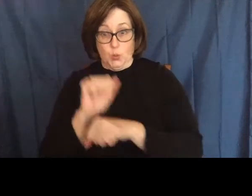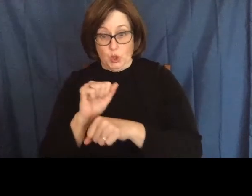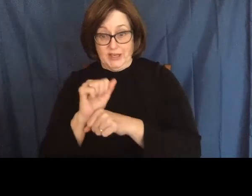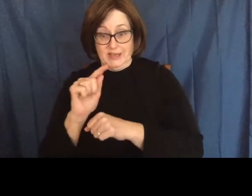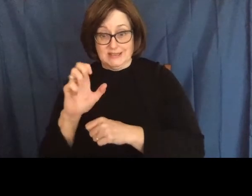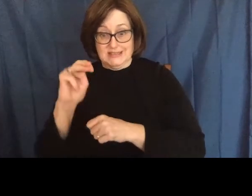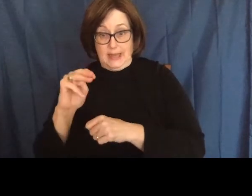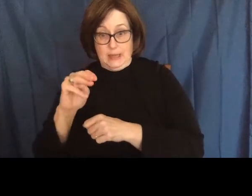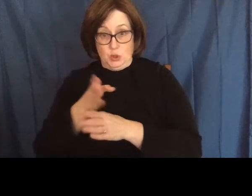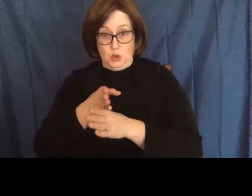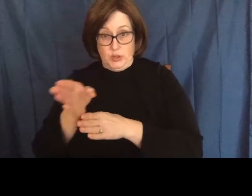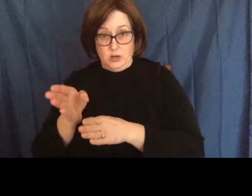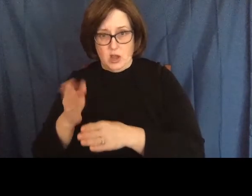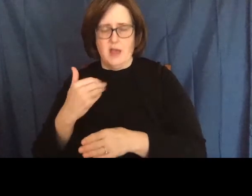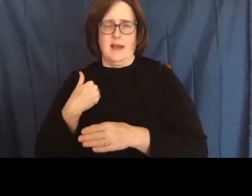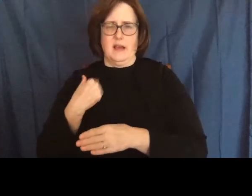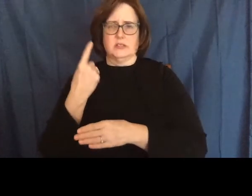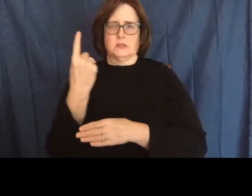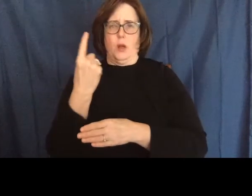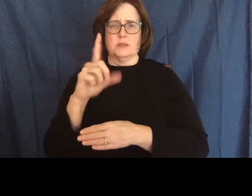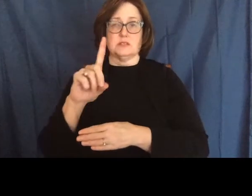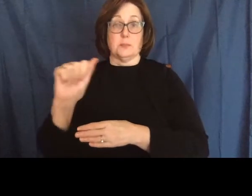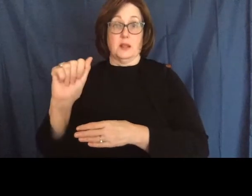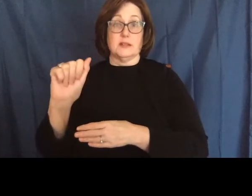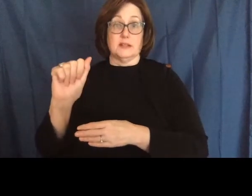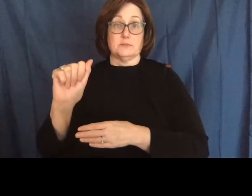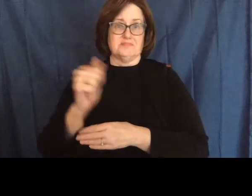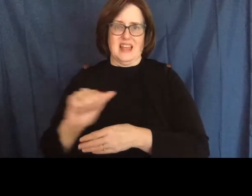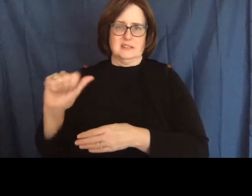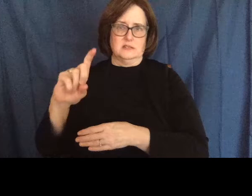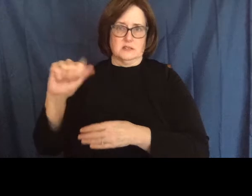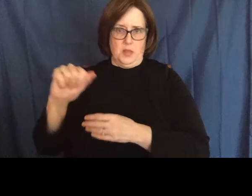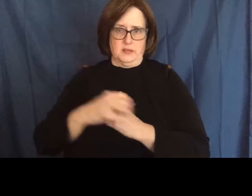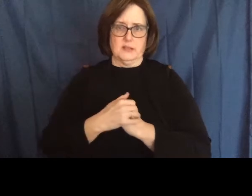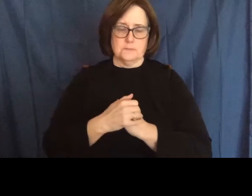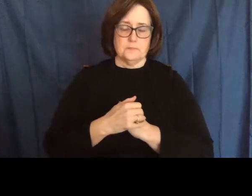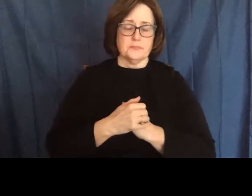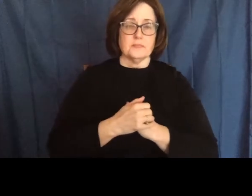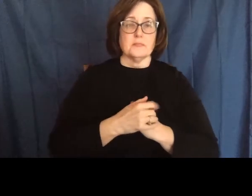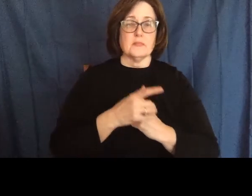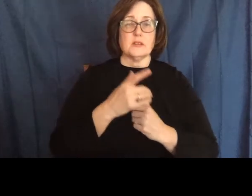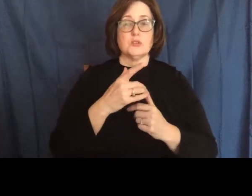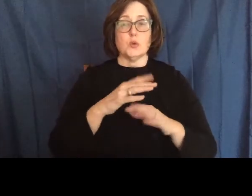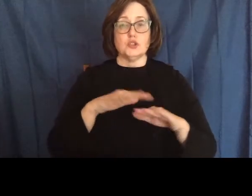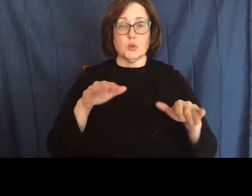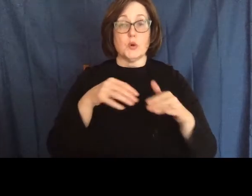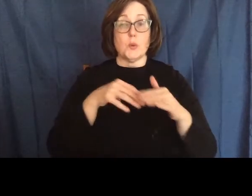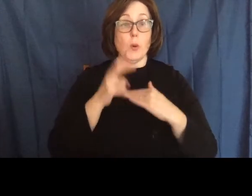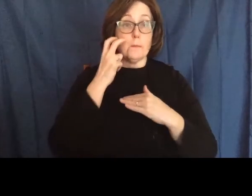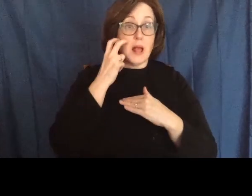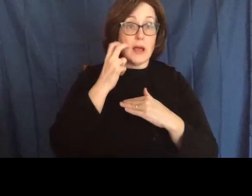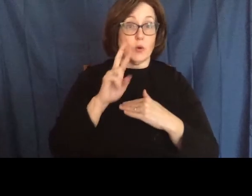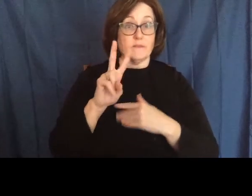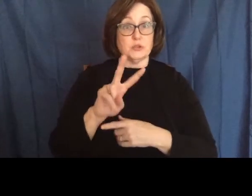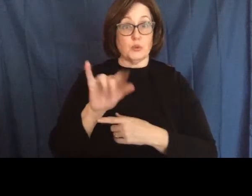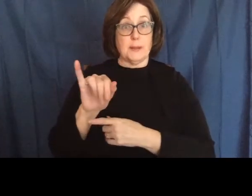a disability of some kind. So when you look at children that are blind or visually impaired,